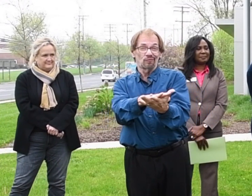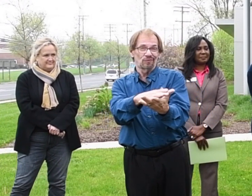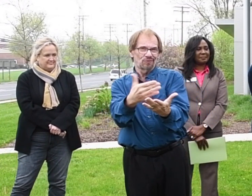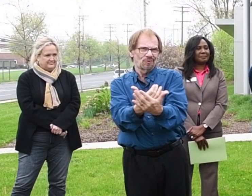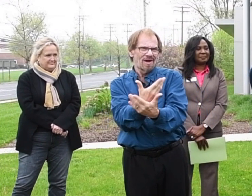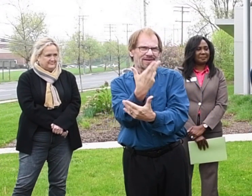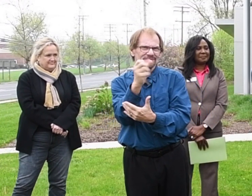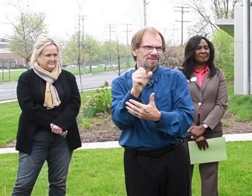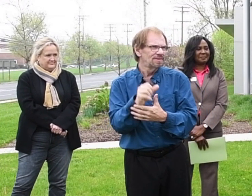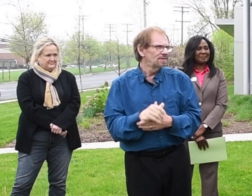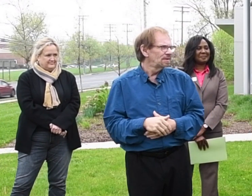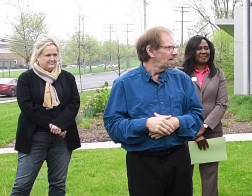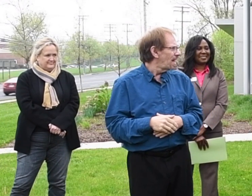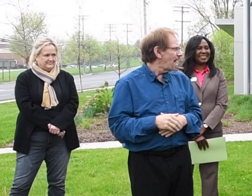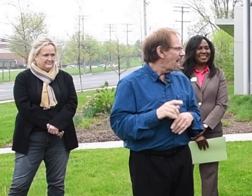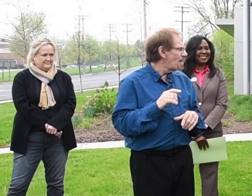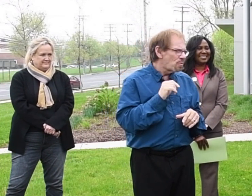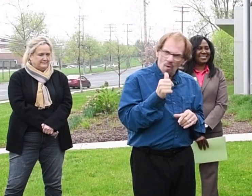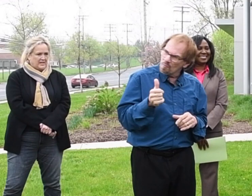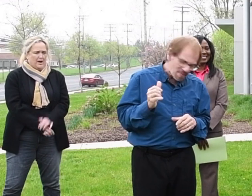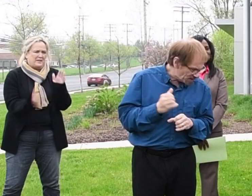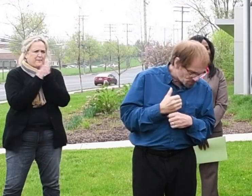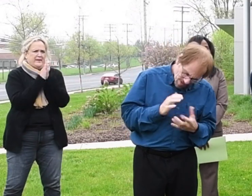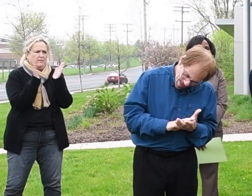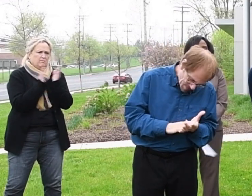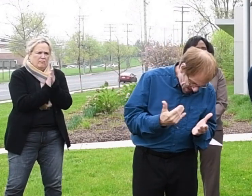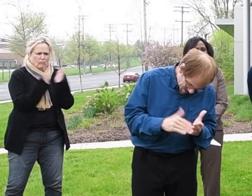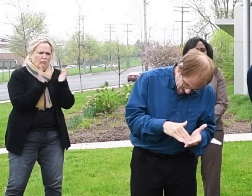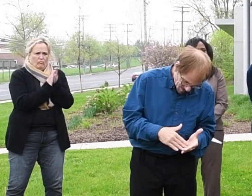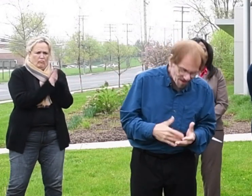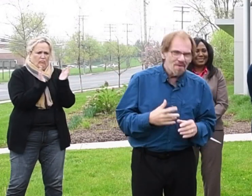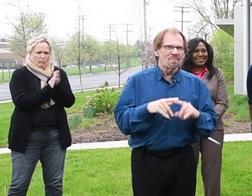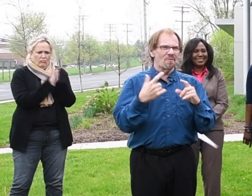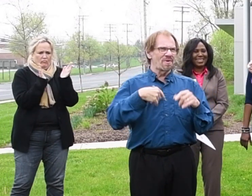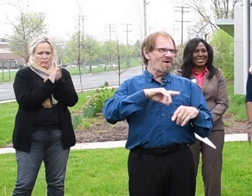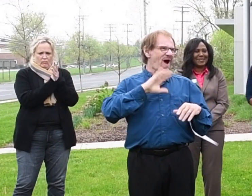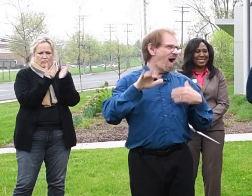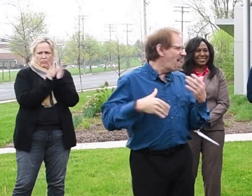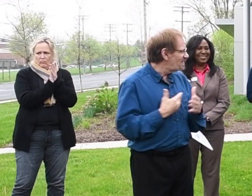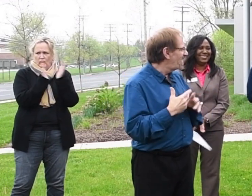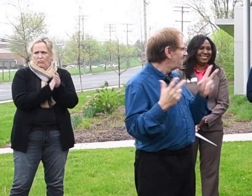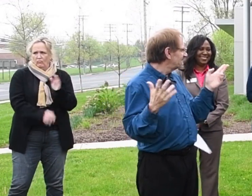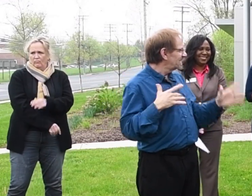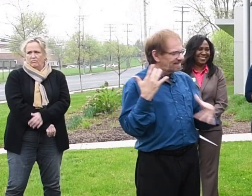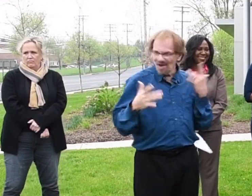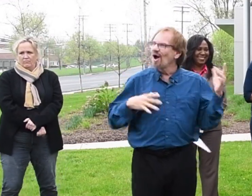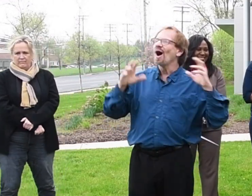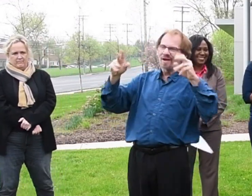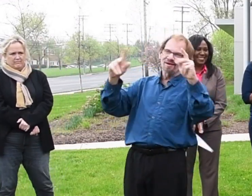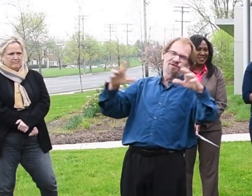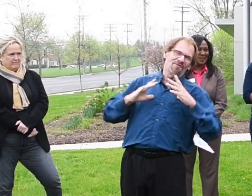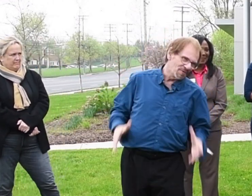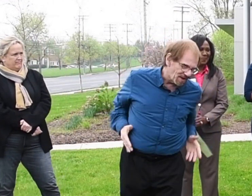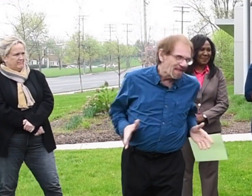high school. I won't make you clap a fourth time, but we're all very excited. We're gonna go 4. I